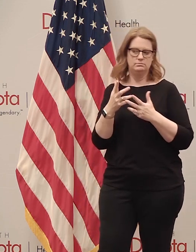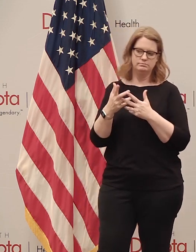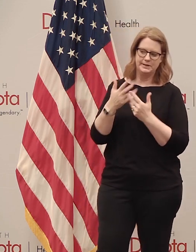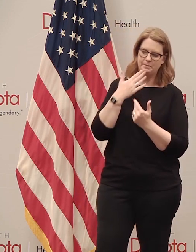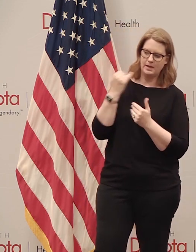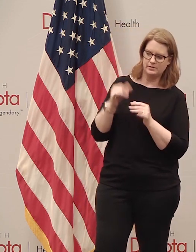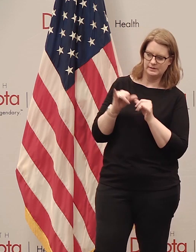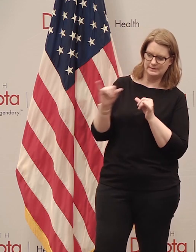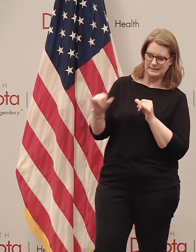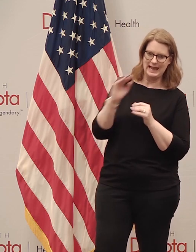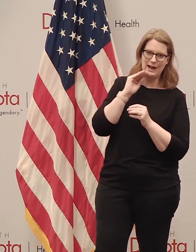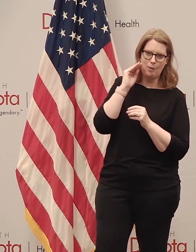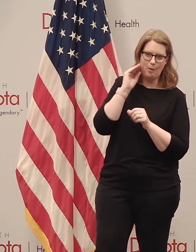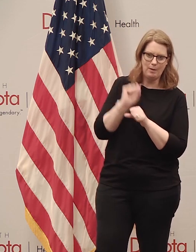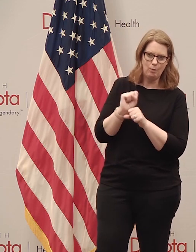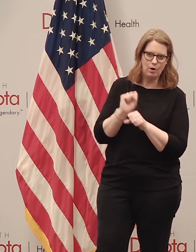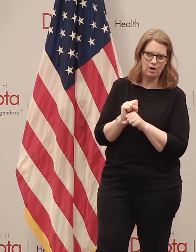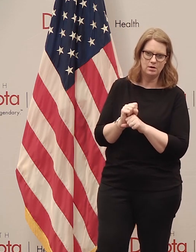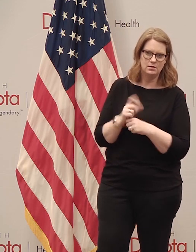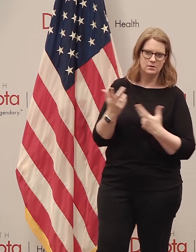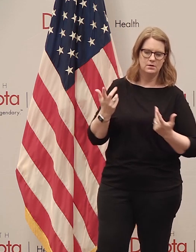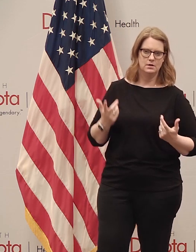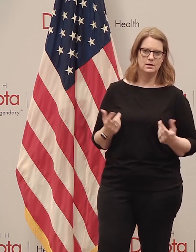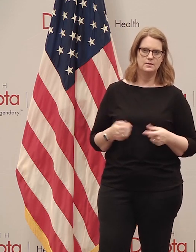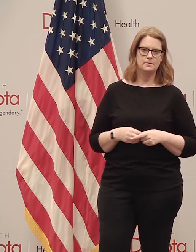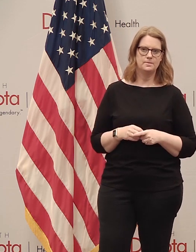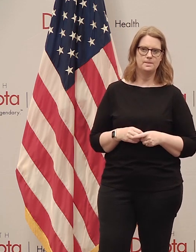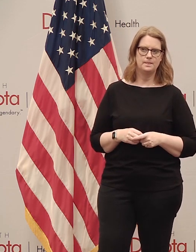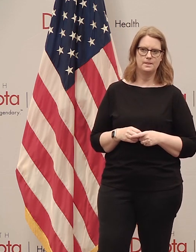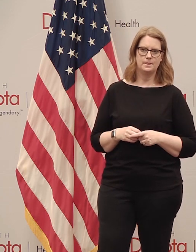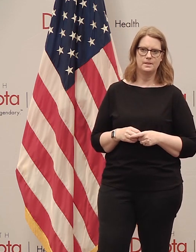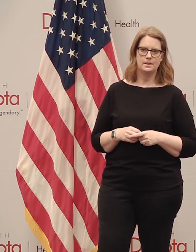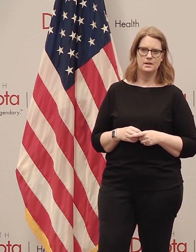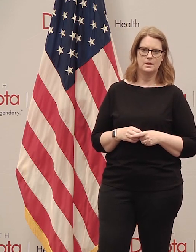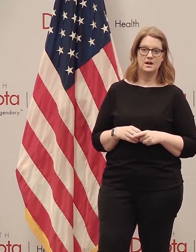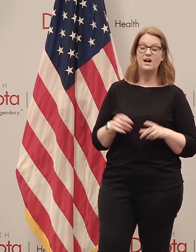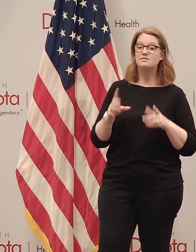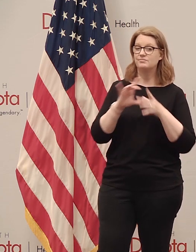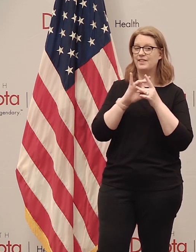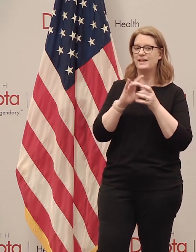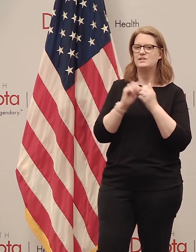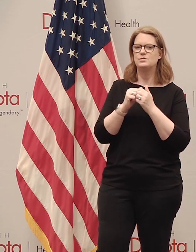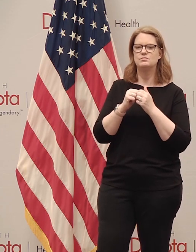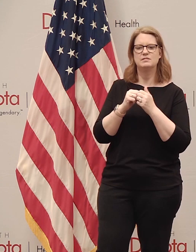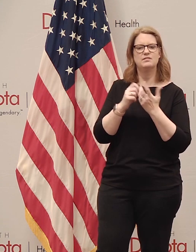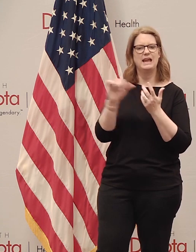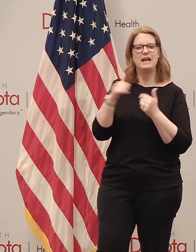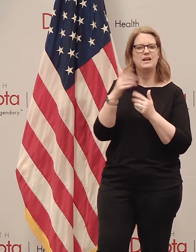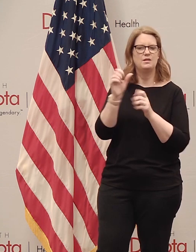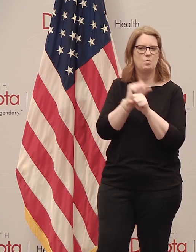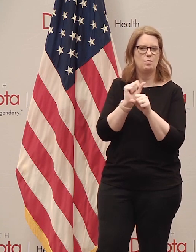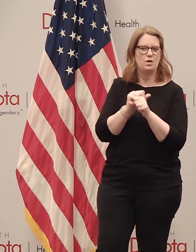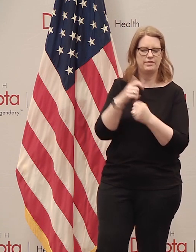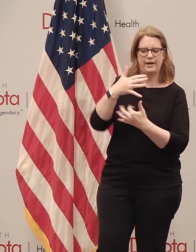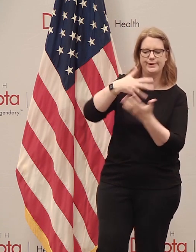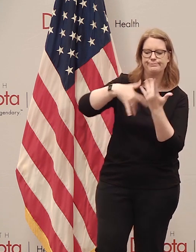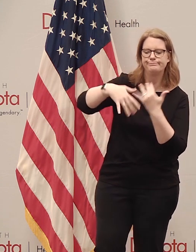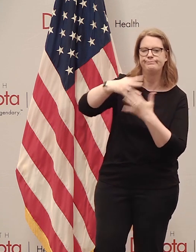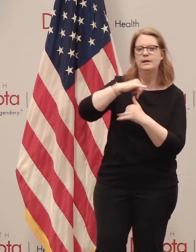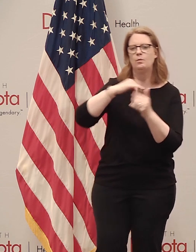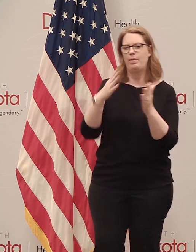to continue to work from home, particularly as it relates to the citizen-facing roles. We